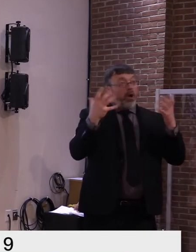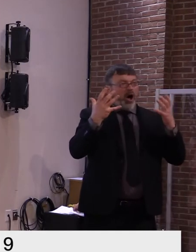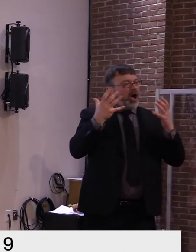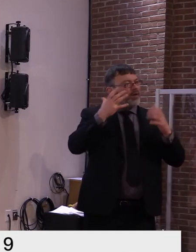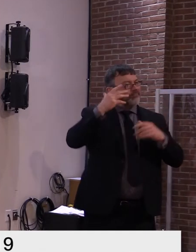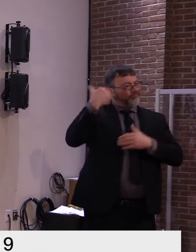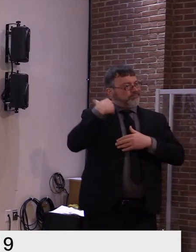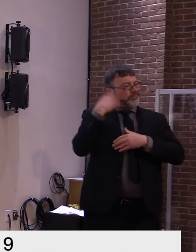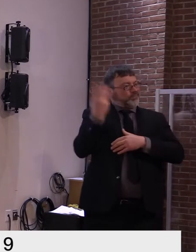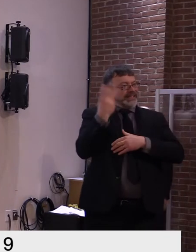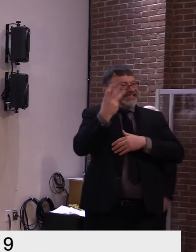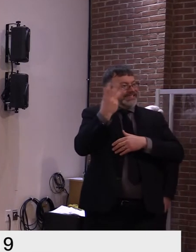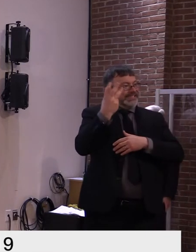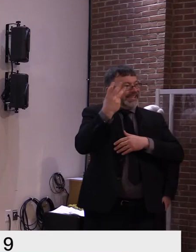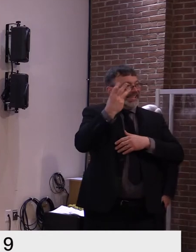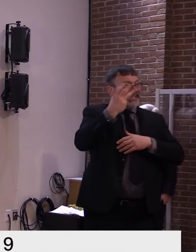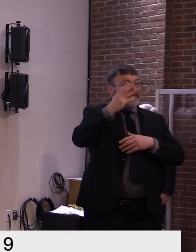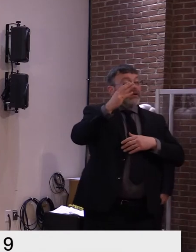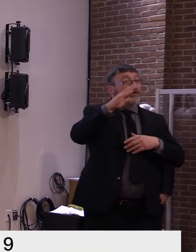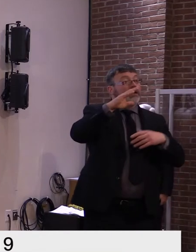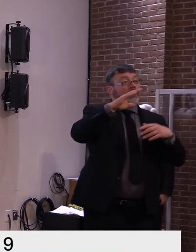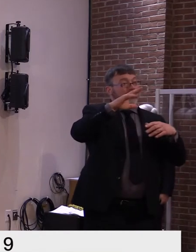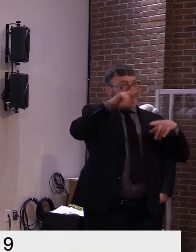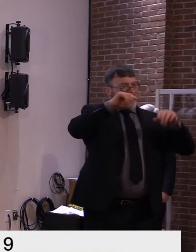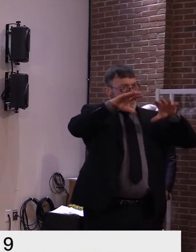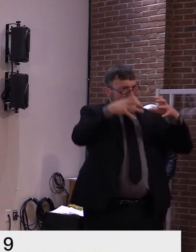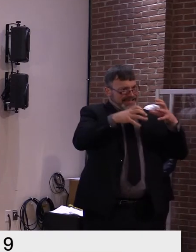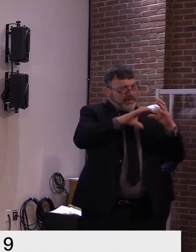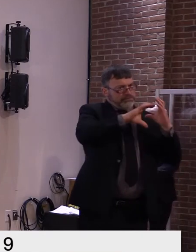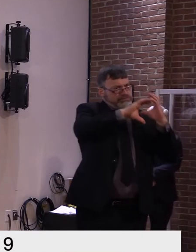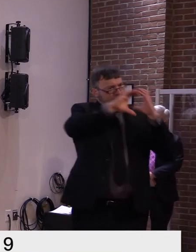showed, you know, no one wearing a mask because they were getting off the bus.